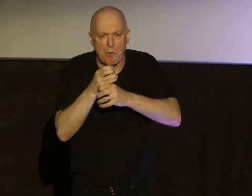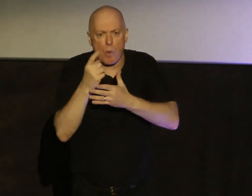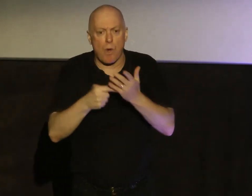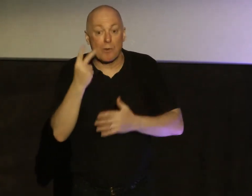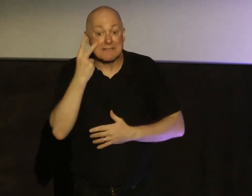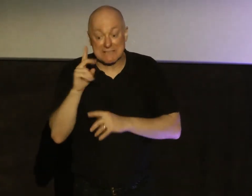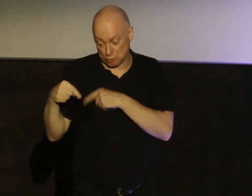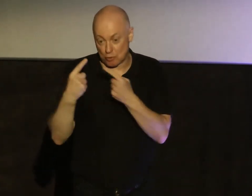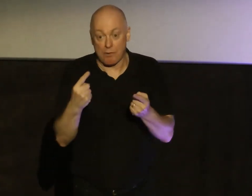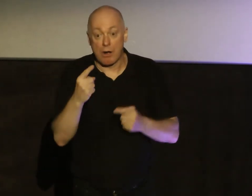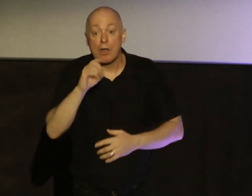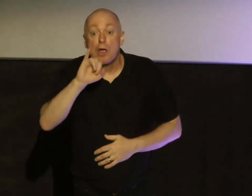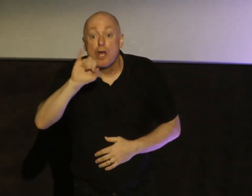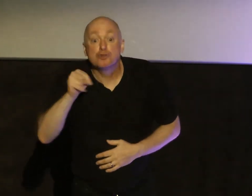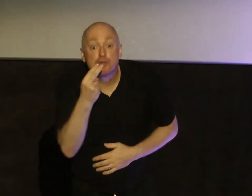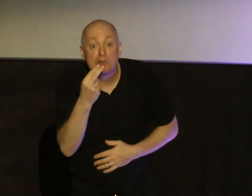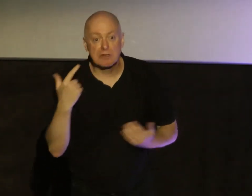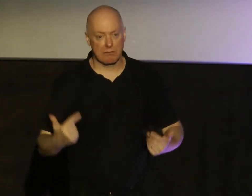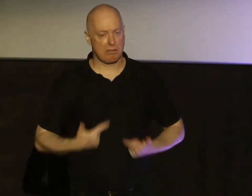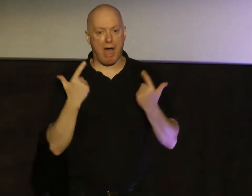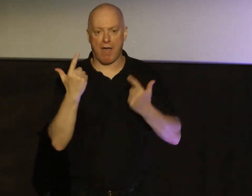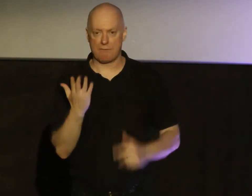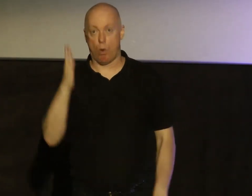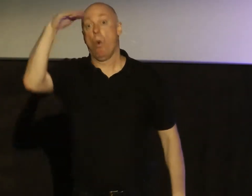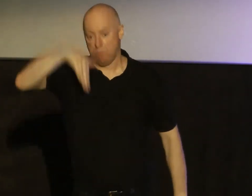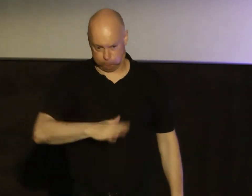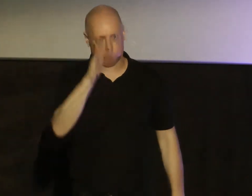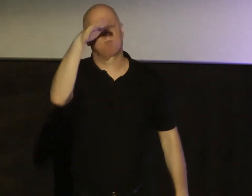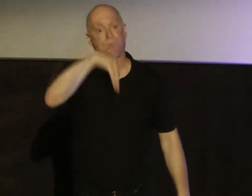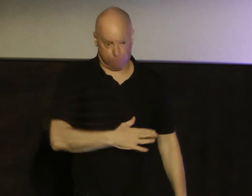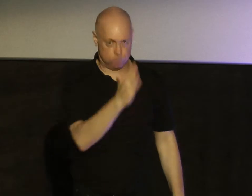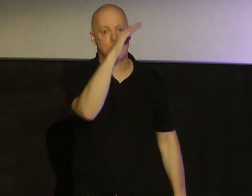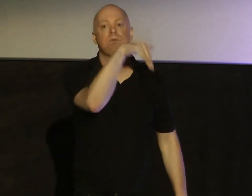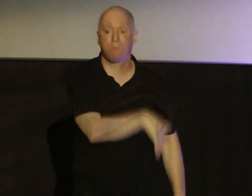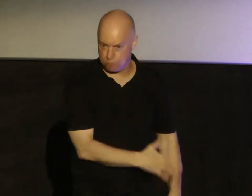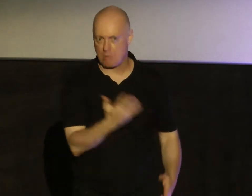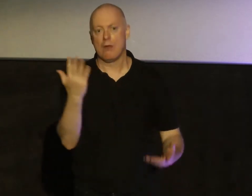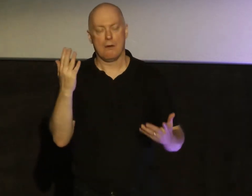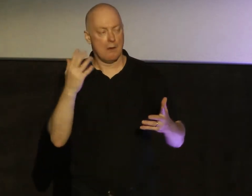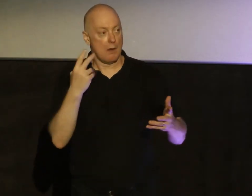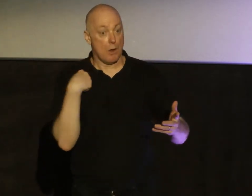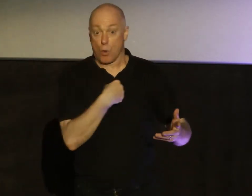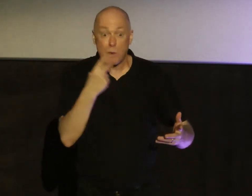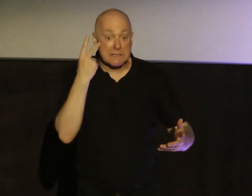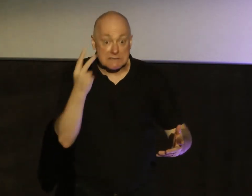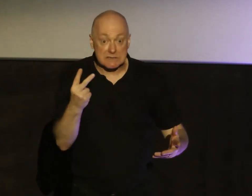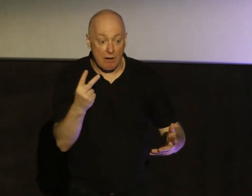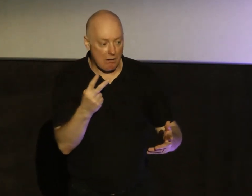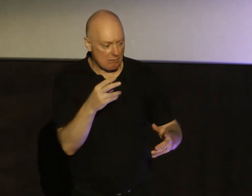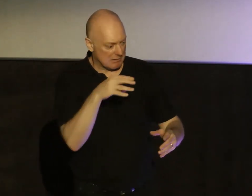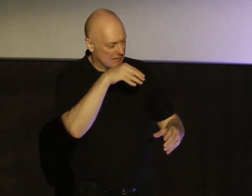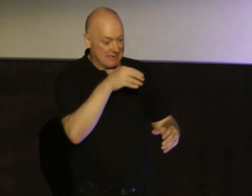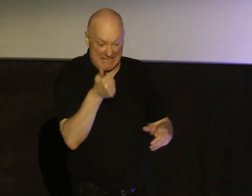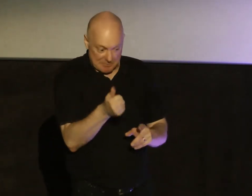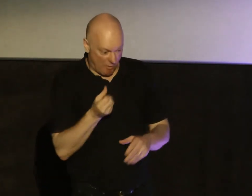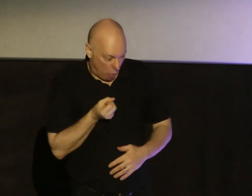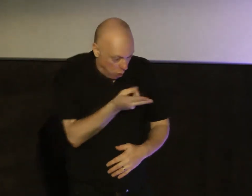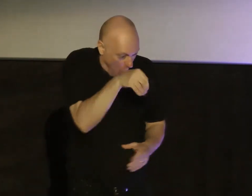far. Joseph's life has been a roller coaster ride that's taken him, we saw, from the pit to